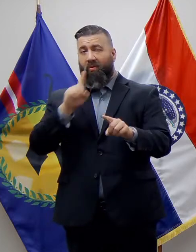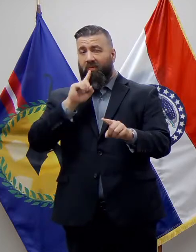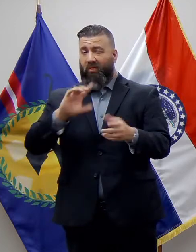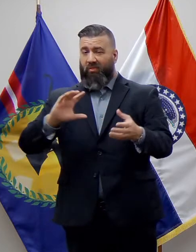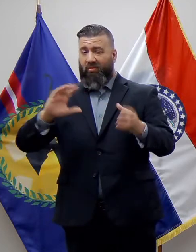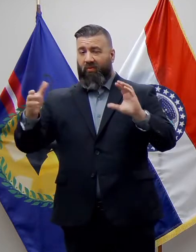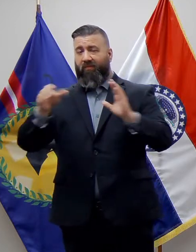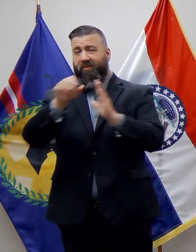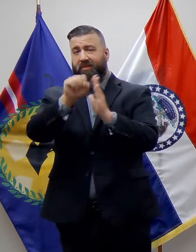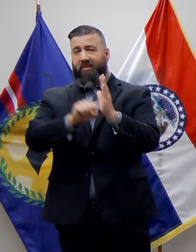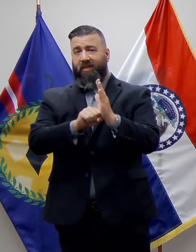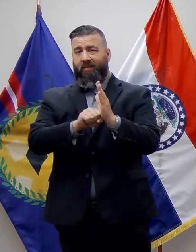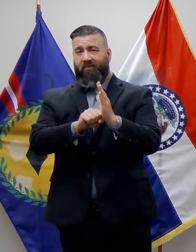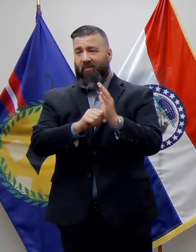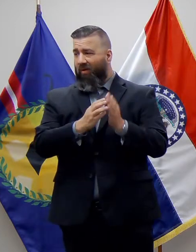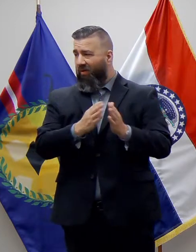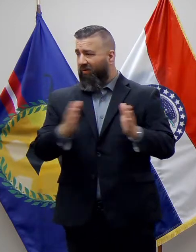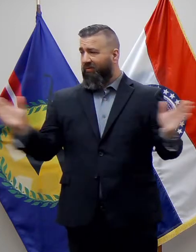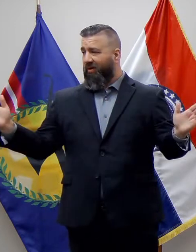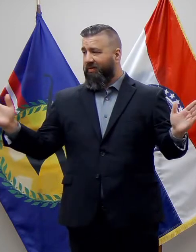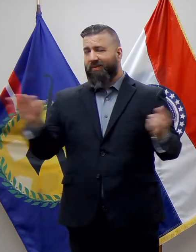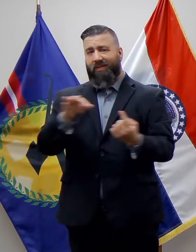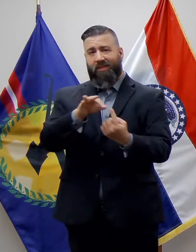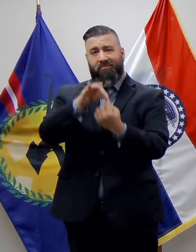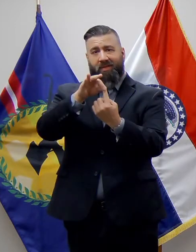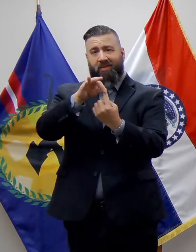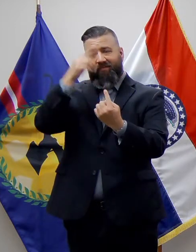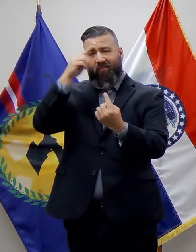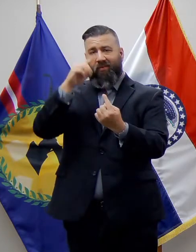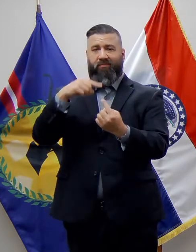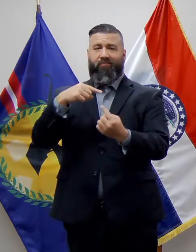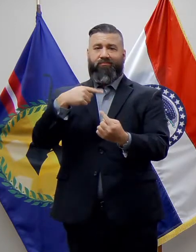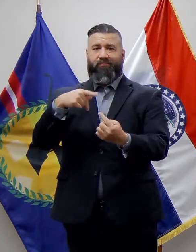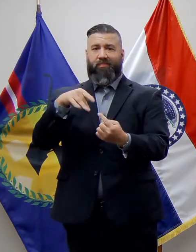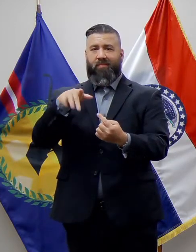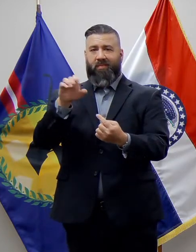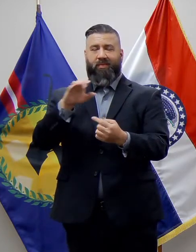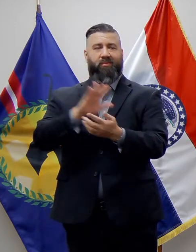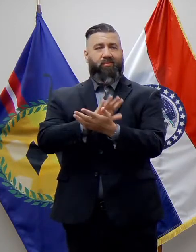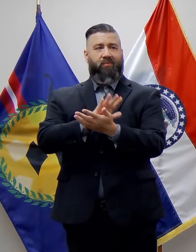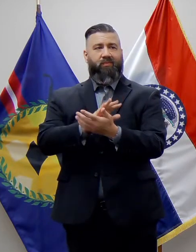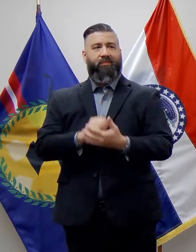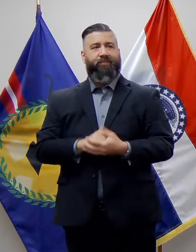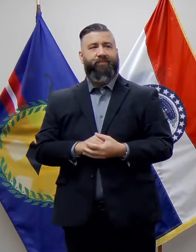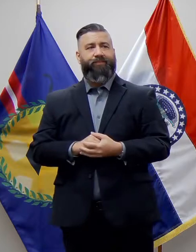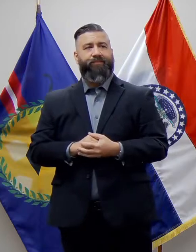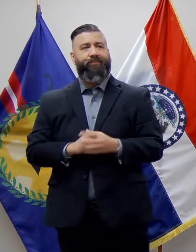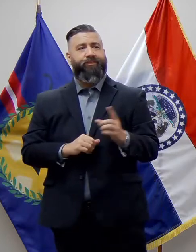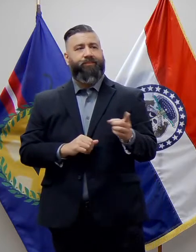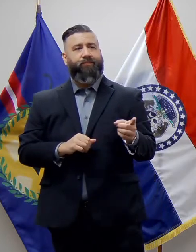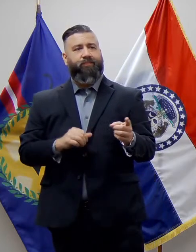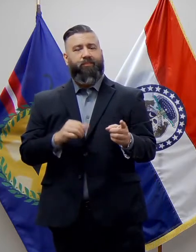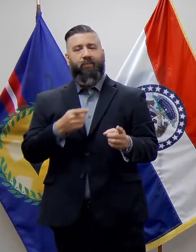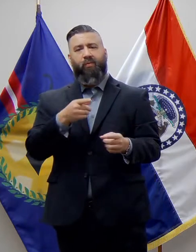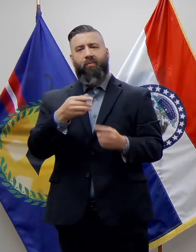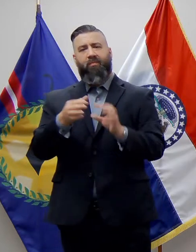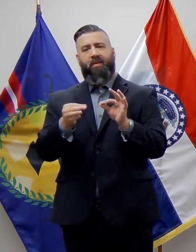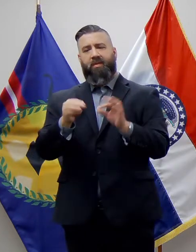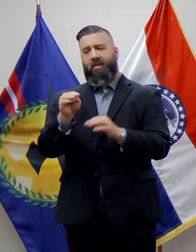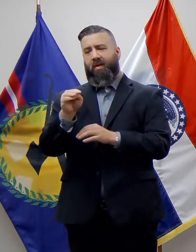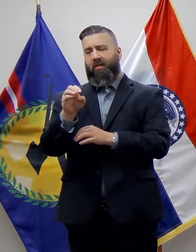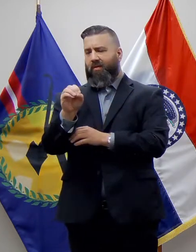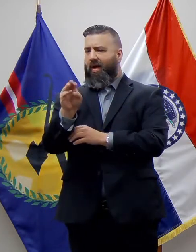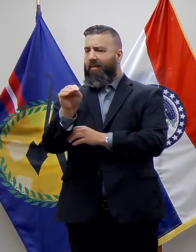state across the board, especially for our public schools. And you mentioned the Omicron variant. Does St. Louis